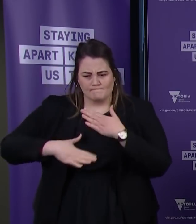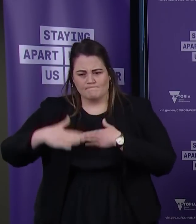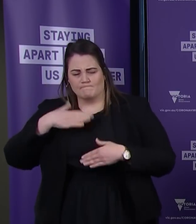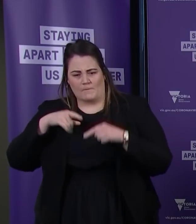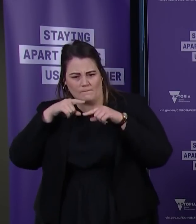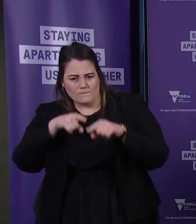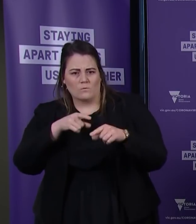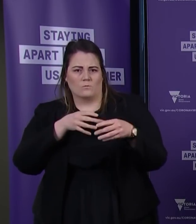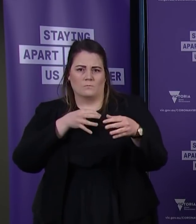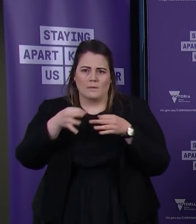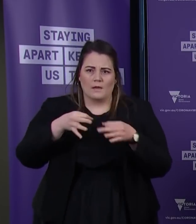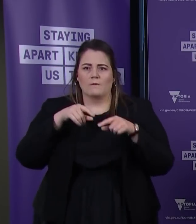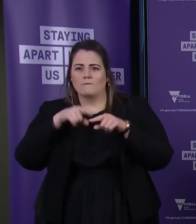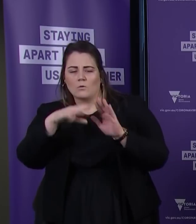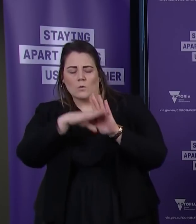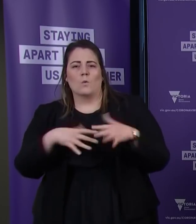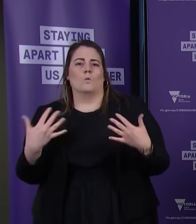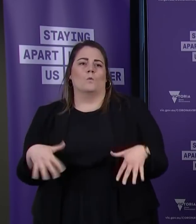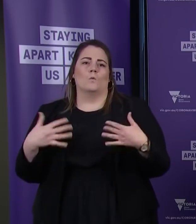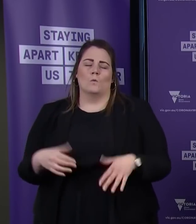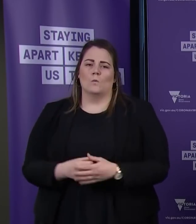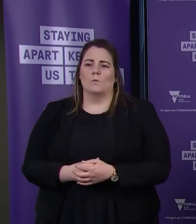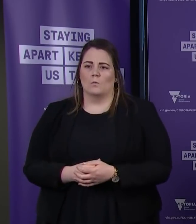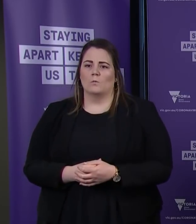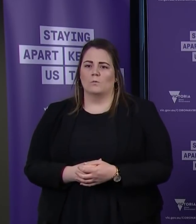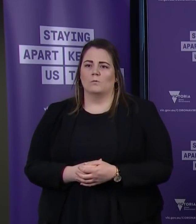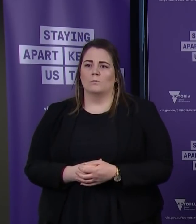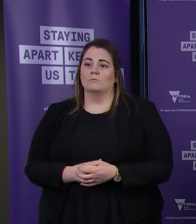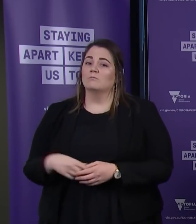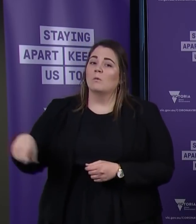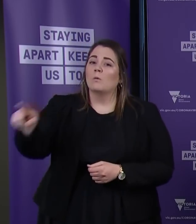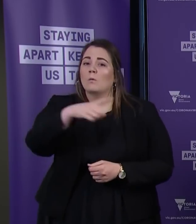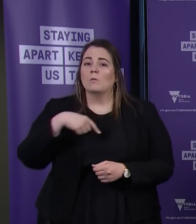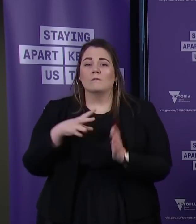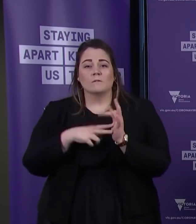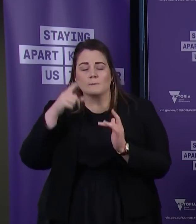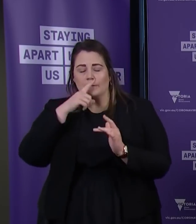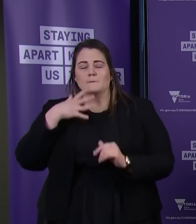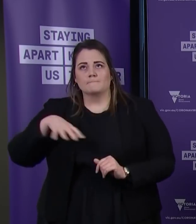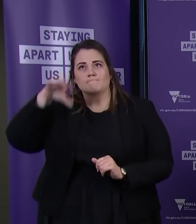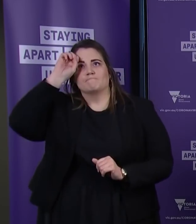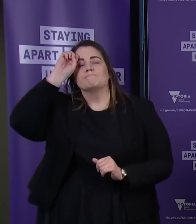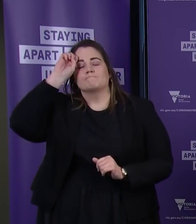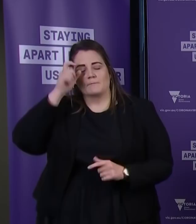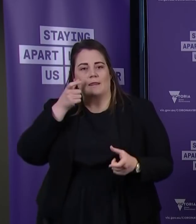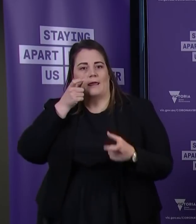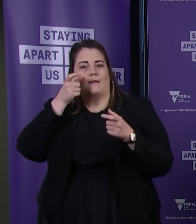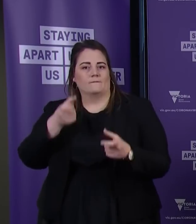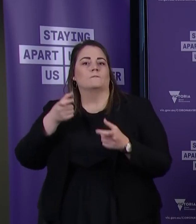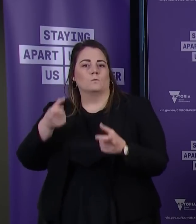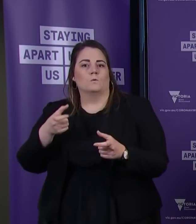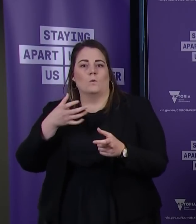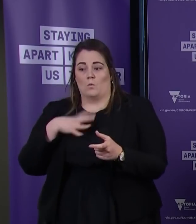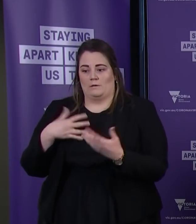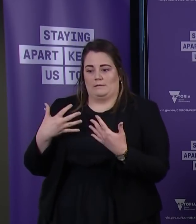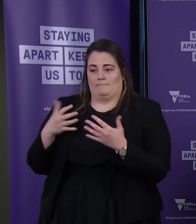undertaken is working. It is now up to all Victorians to make sure that we stay safe and we stay open. And I